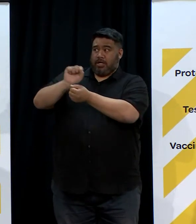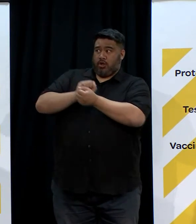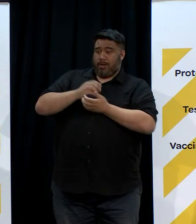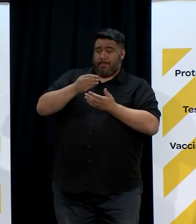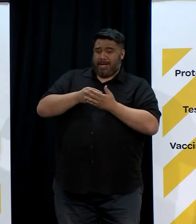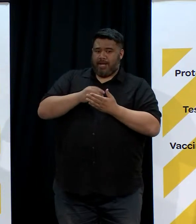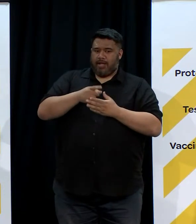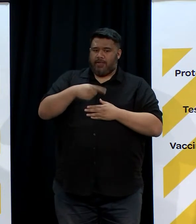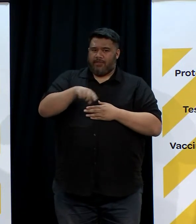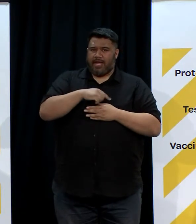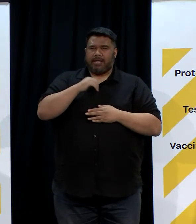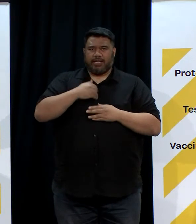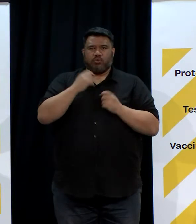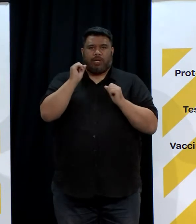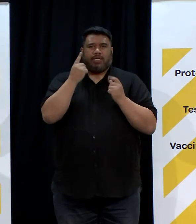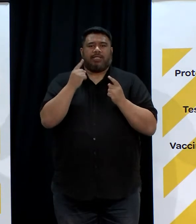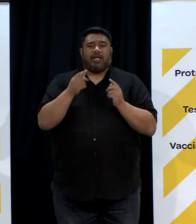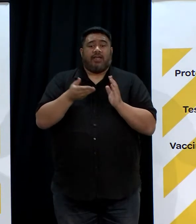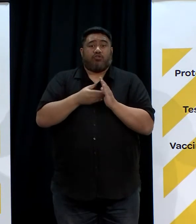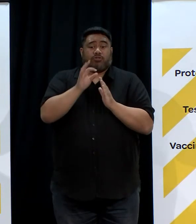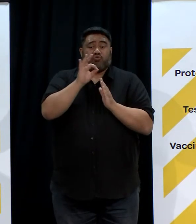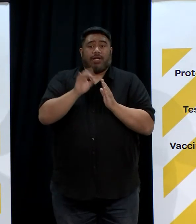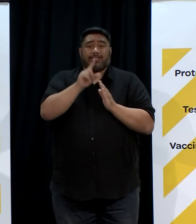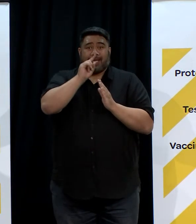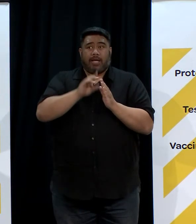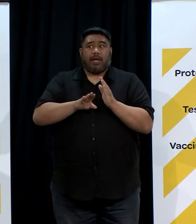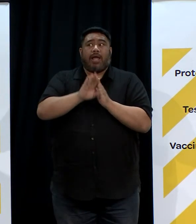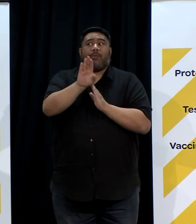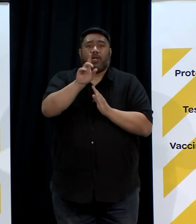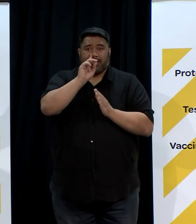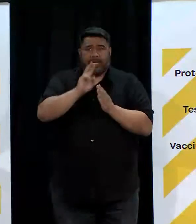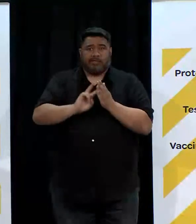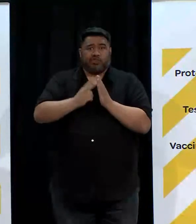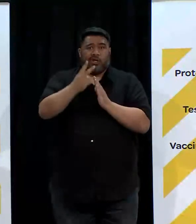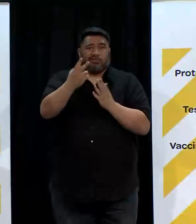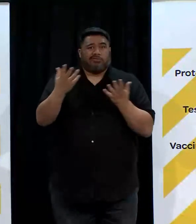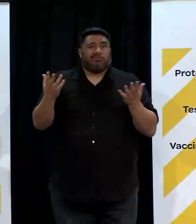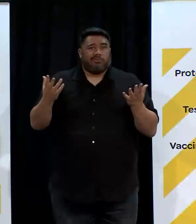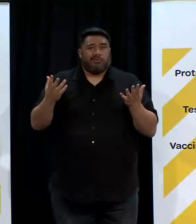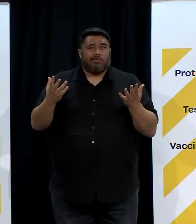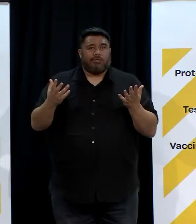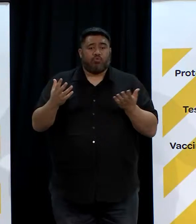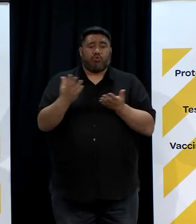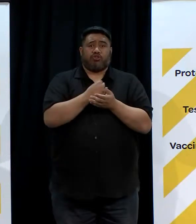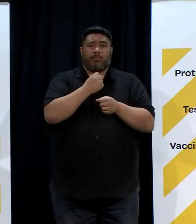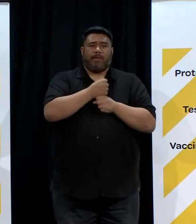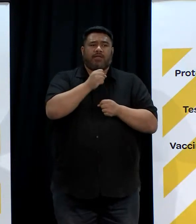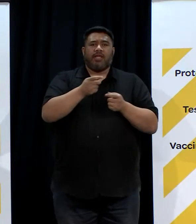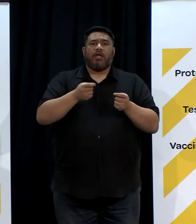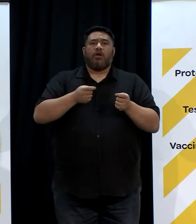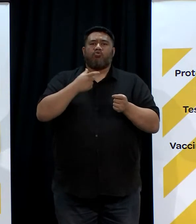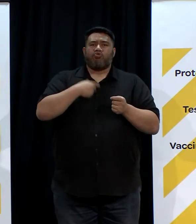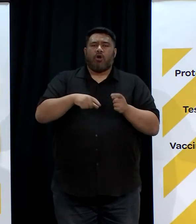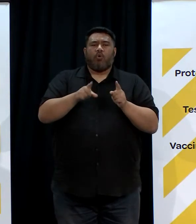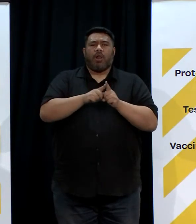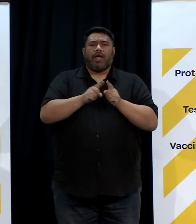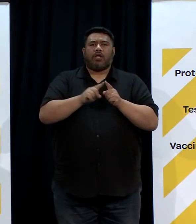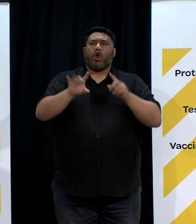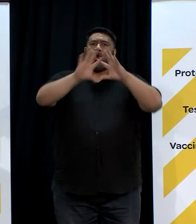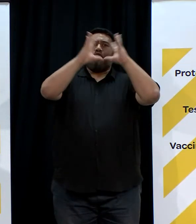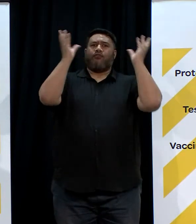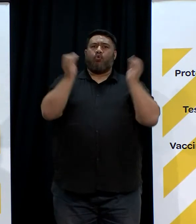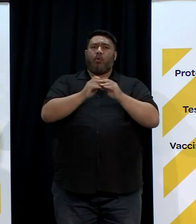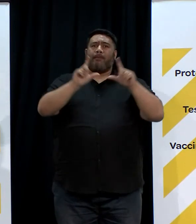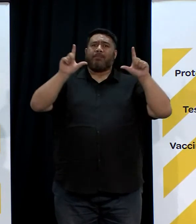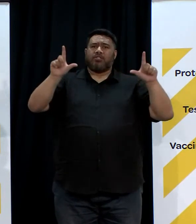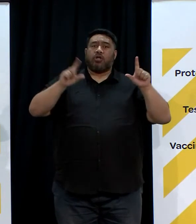that the interest rate they take it on at might not be the interest rate that they keep paying it at. So I think the Reserve Bank's role is both a macro one, but also to look